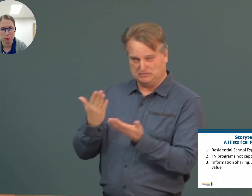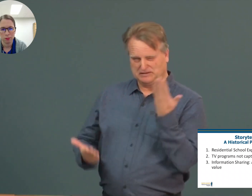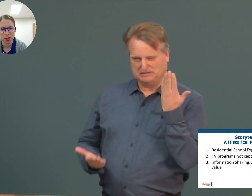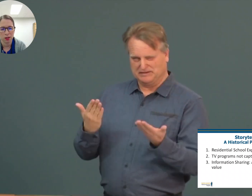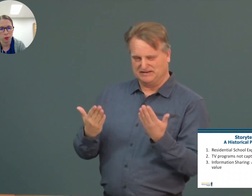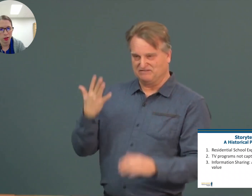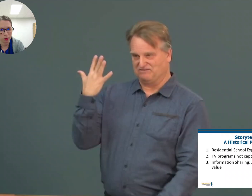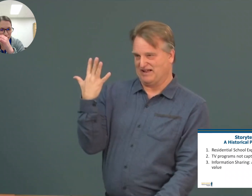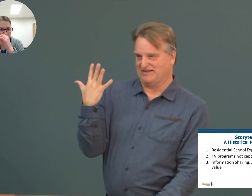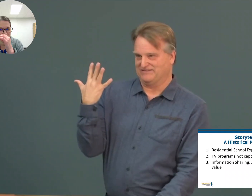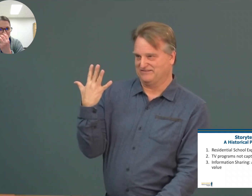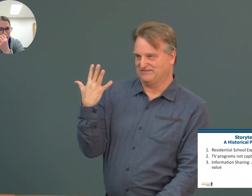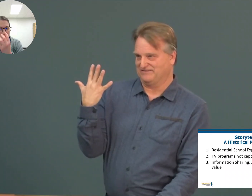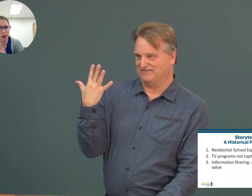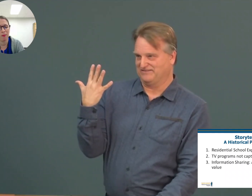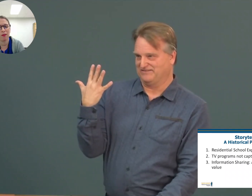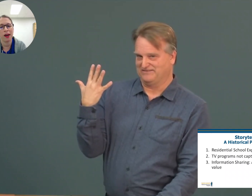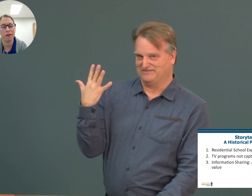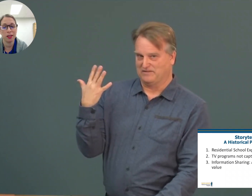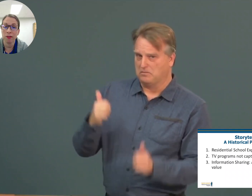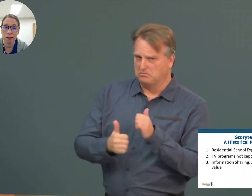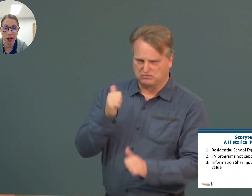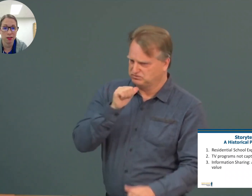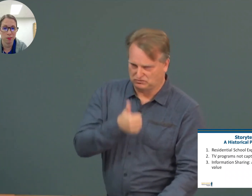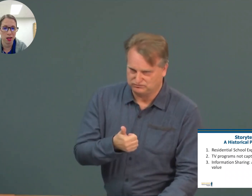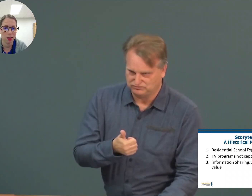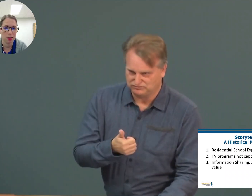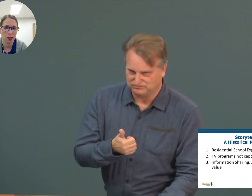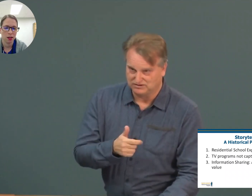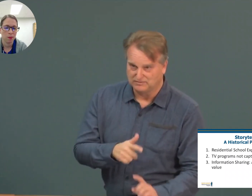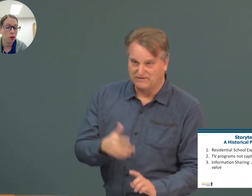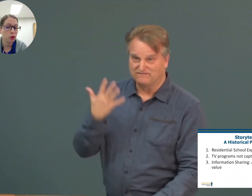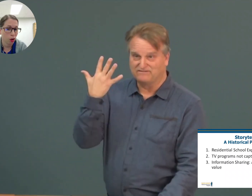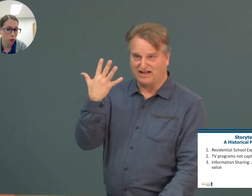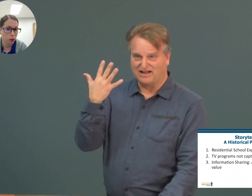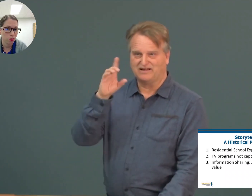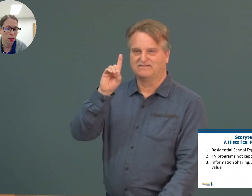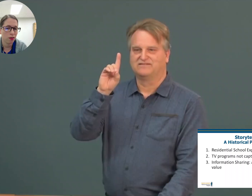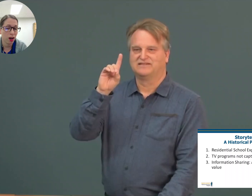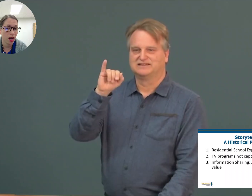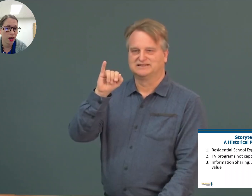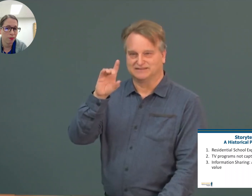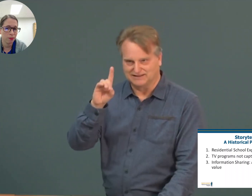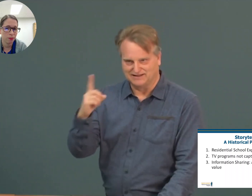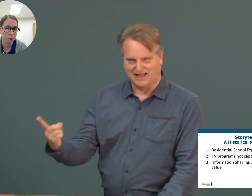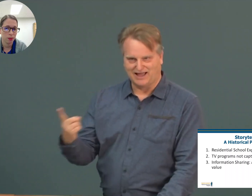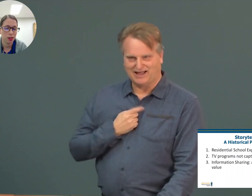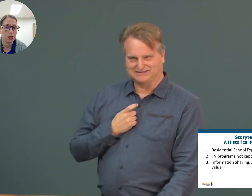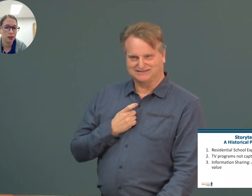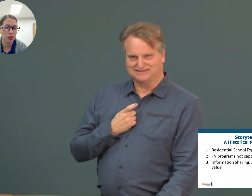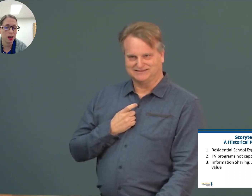In the 23 years I've been teaching, maybe 5 deaf have asked me. Most don't, but 5 did ask